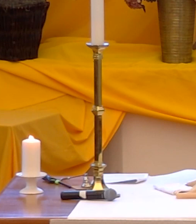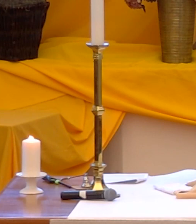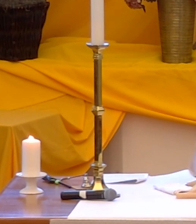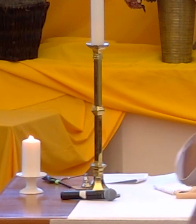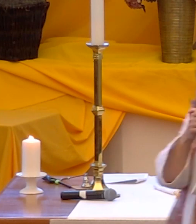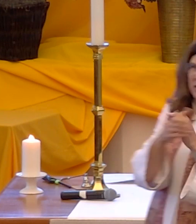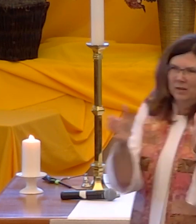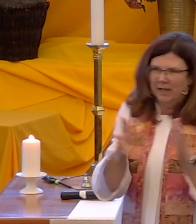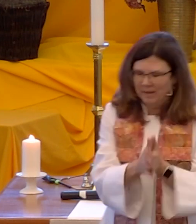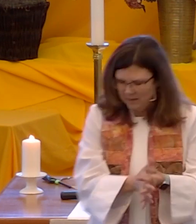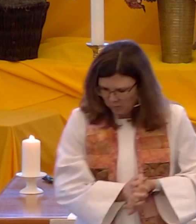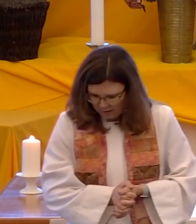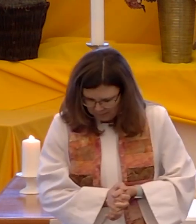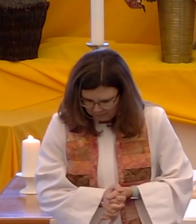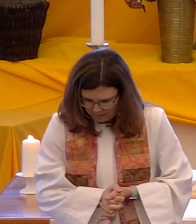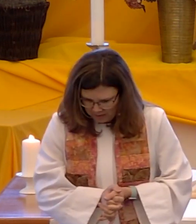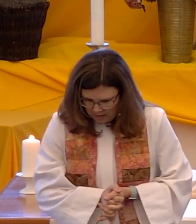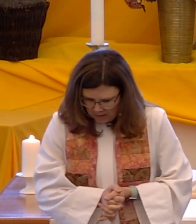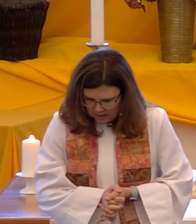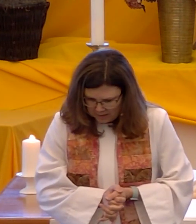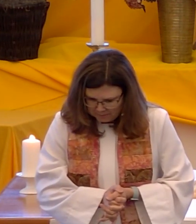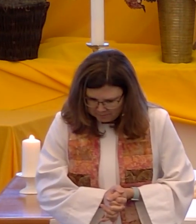some sanitizer over there if you'd like that as well.